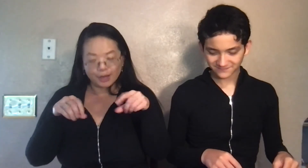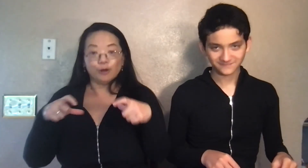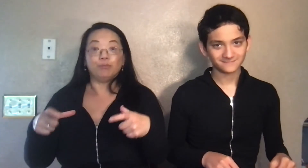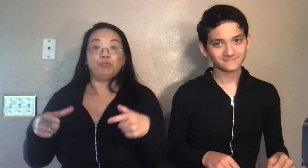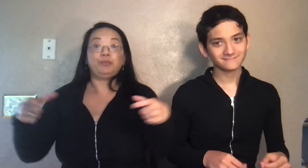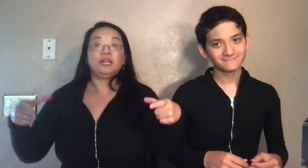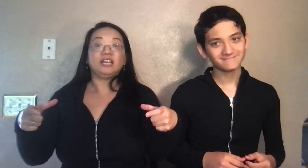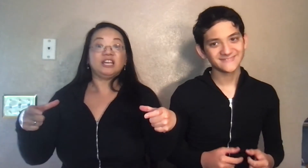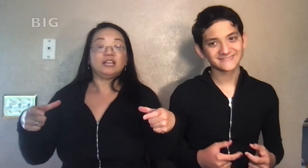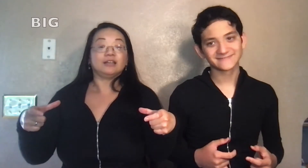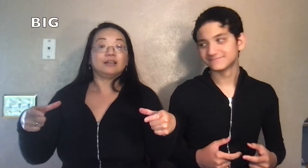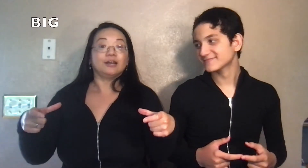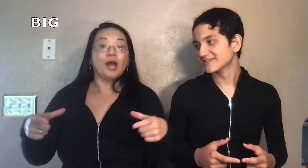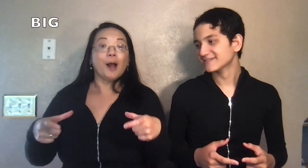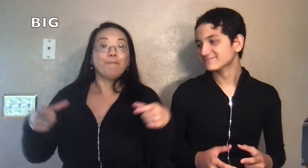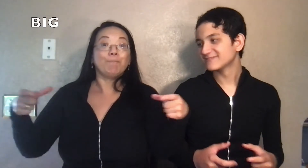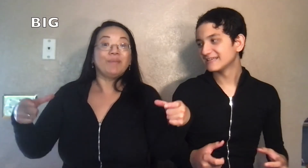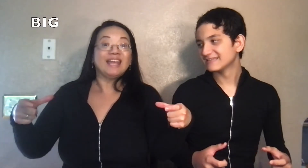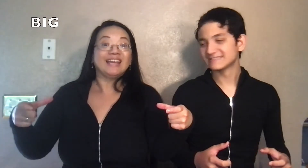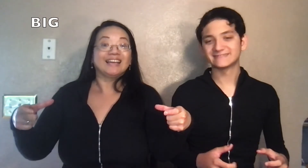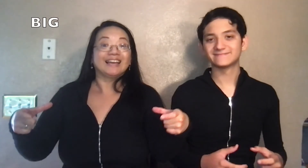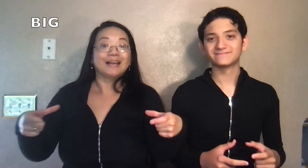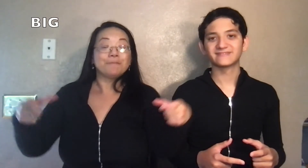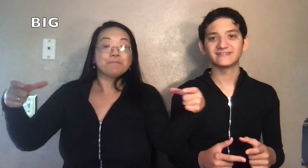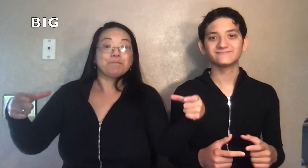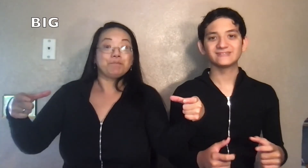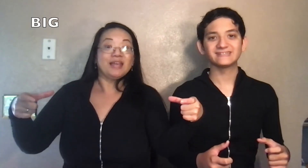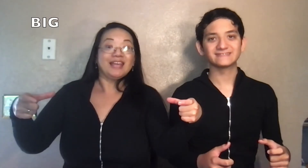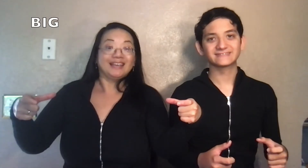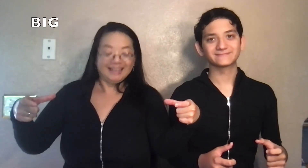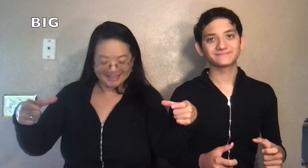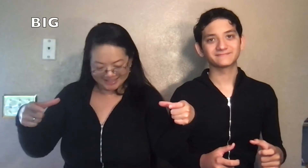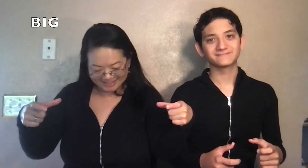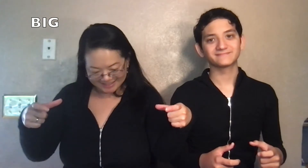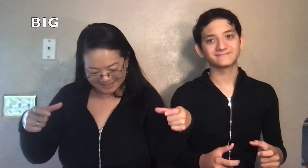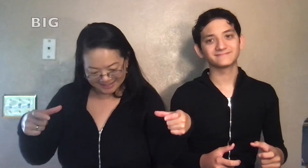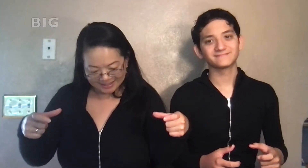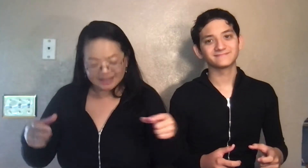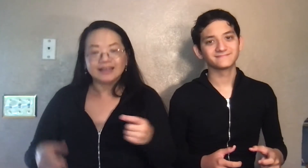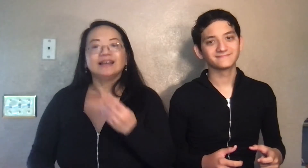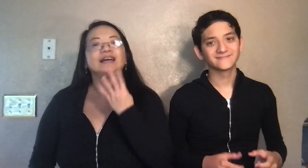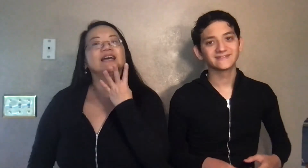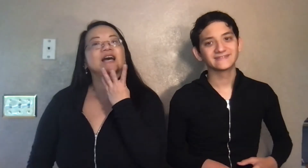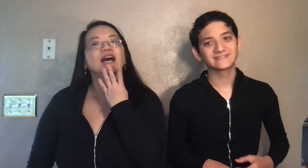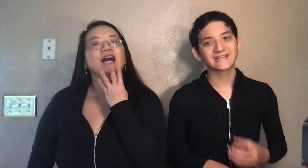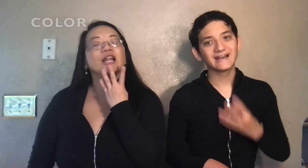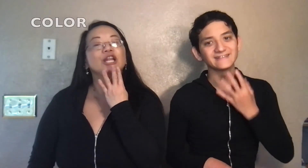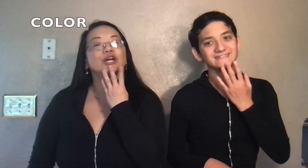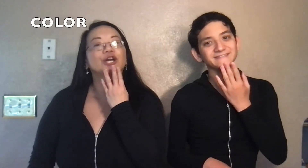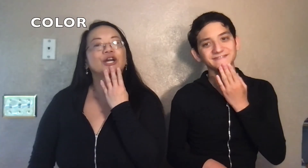Big. Big. Big. color.